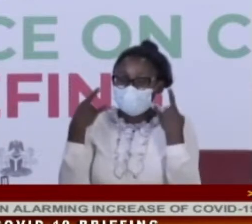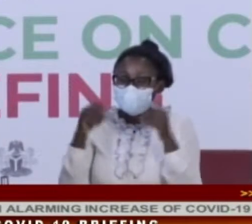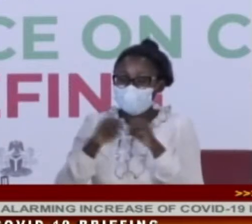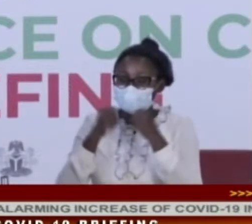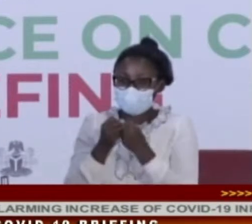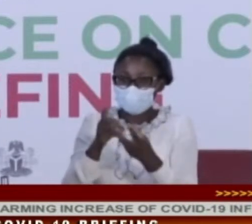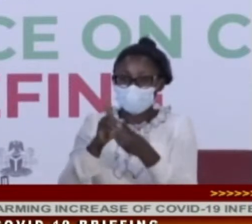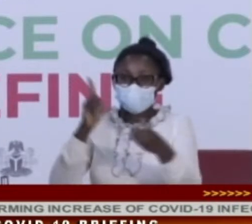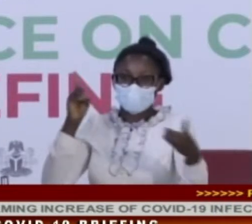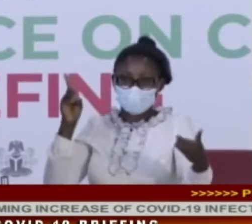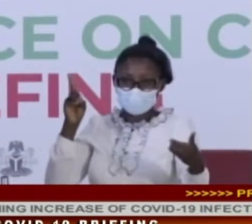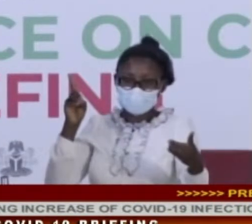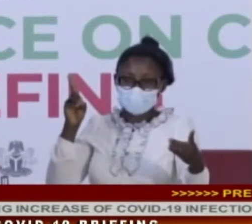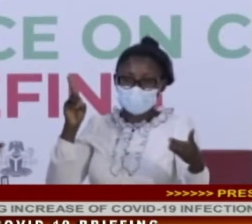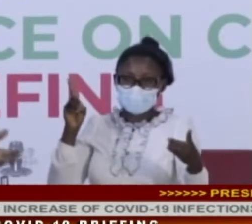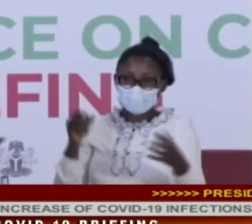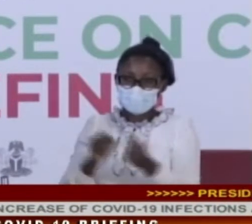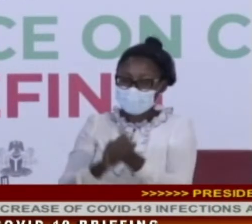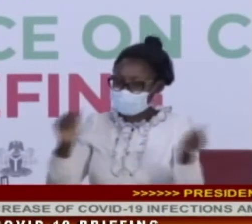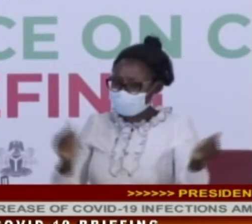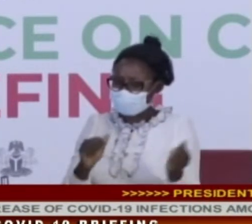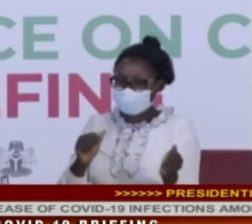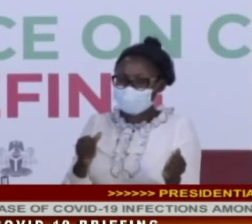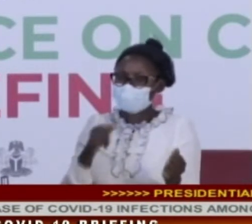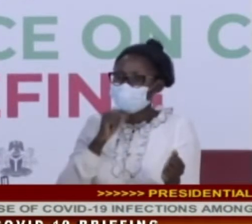Just 2 days thereafter, it's